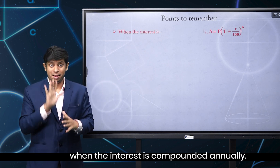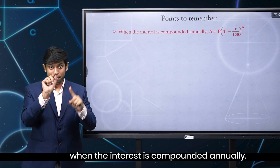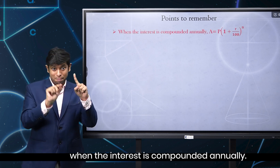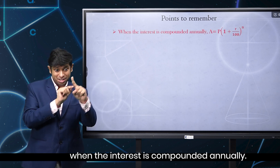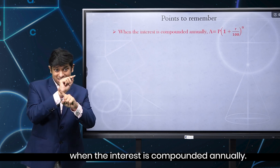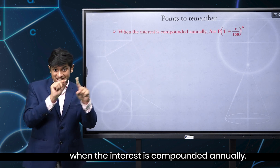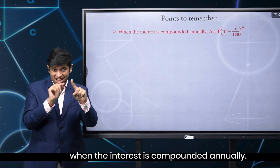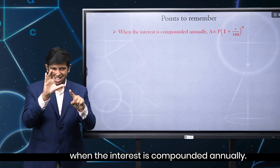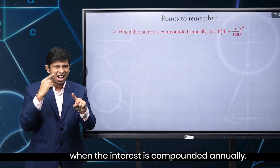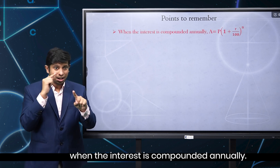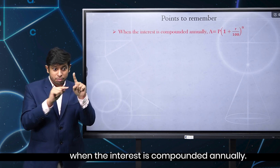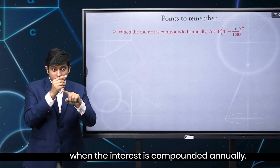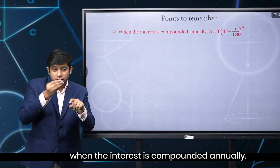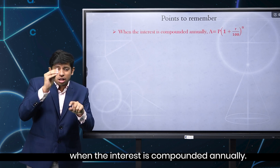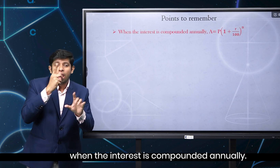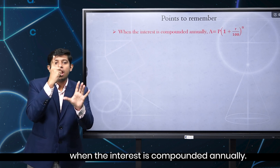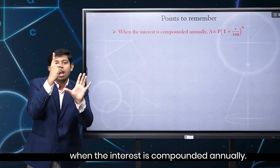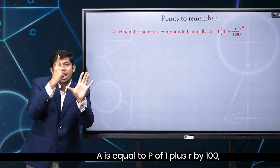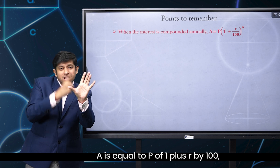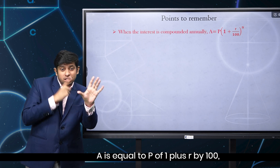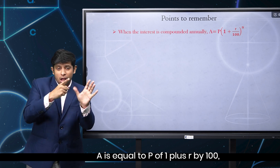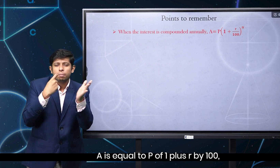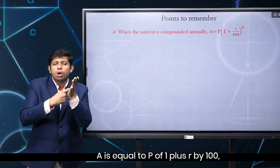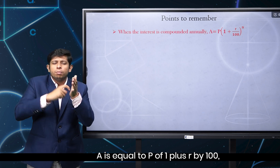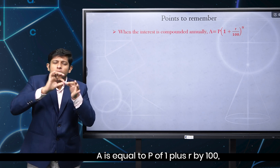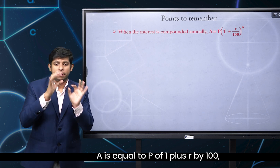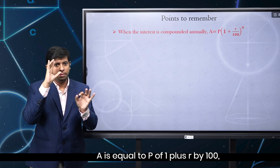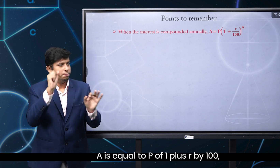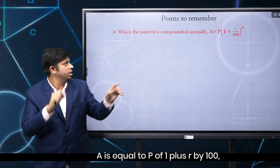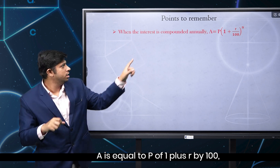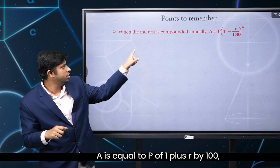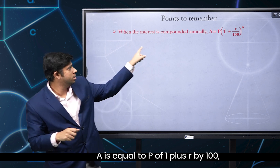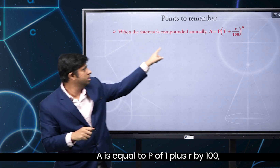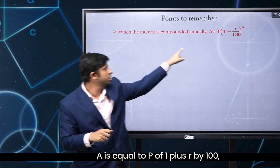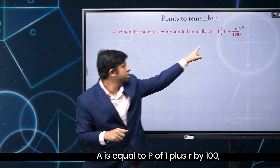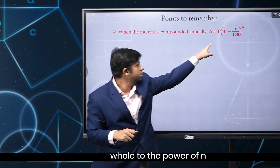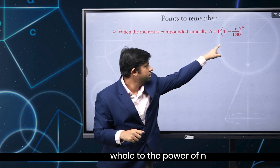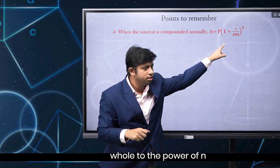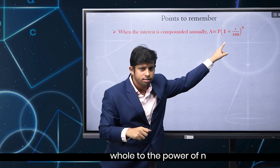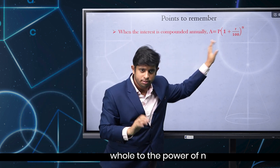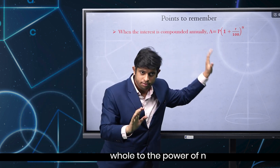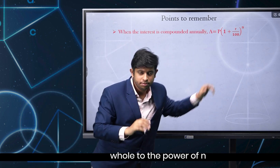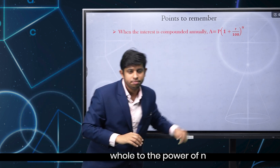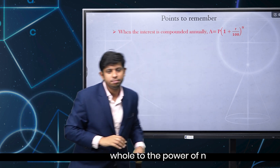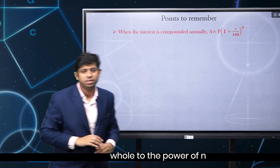When the interest is compounded annually, A is equals to P of 1 plus R by 100 whole to the power of N.